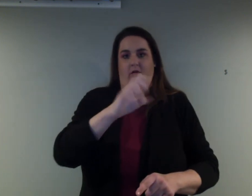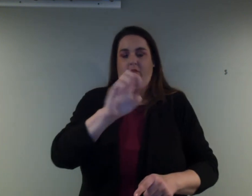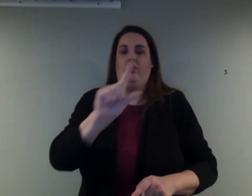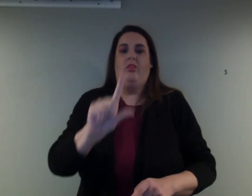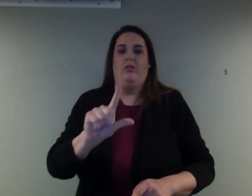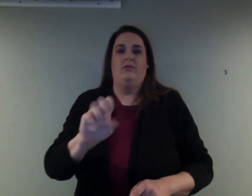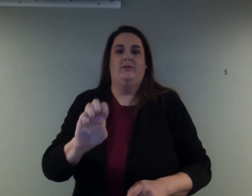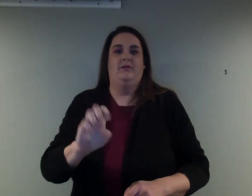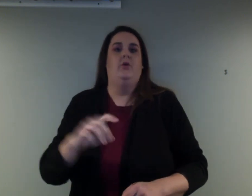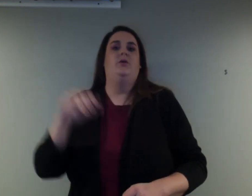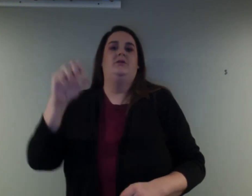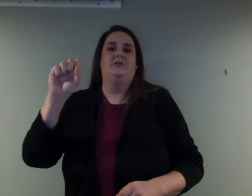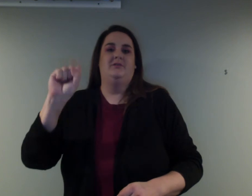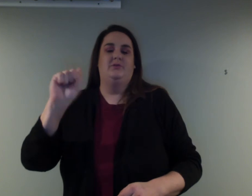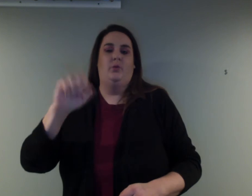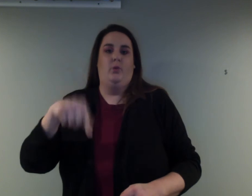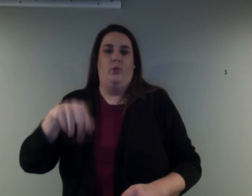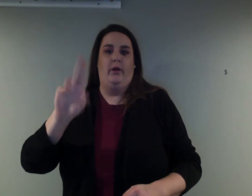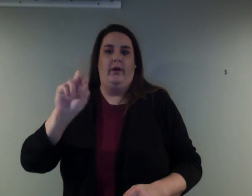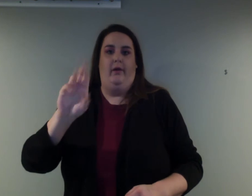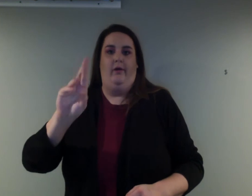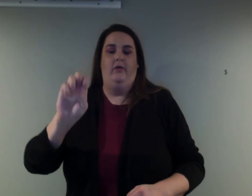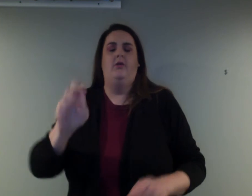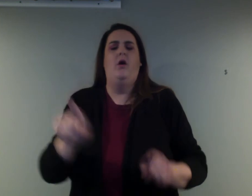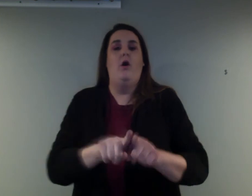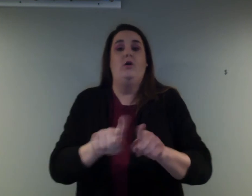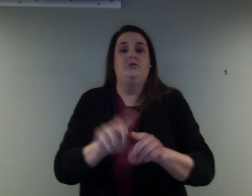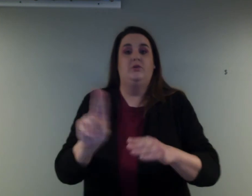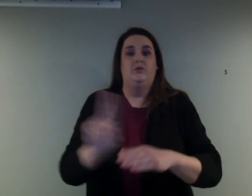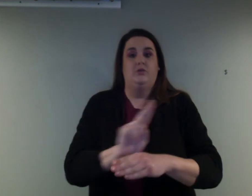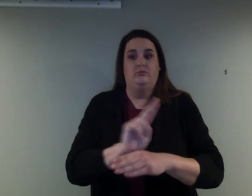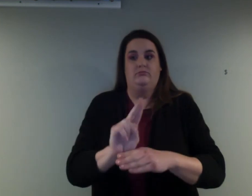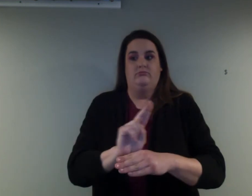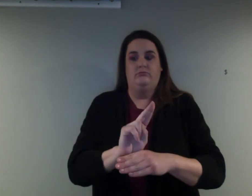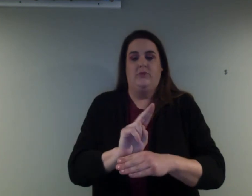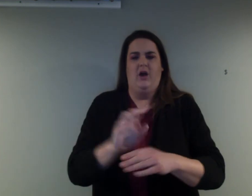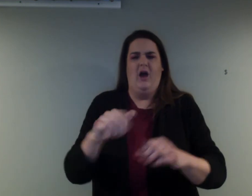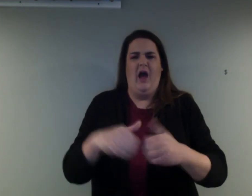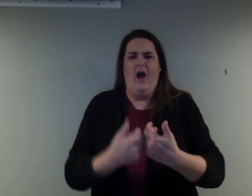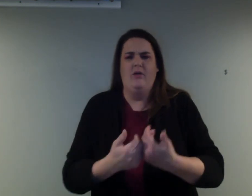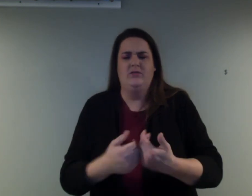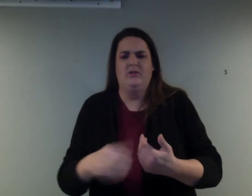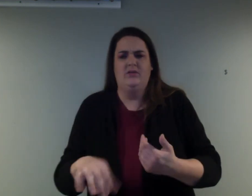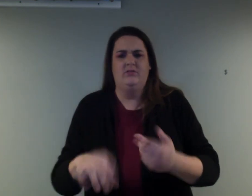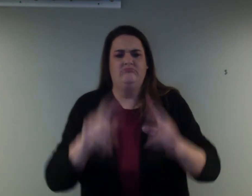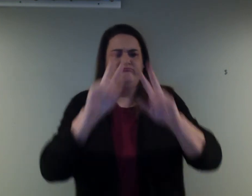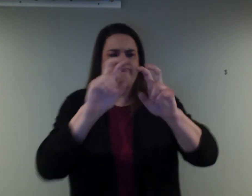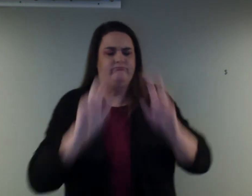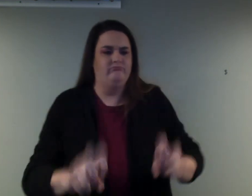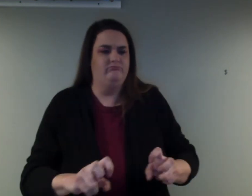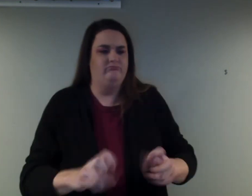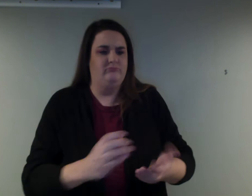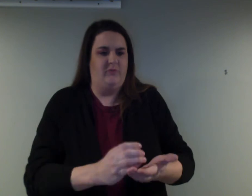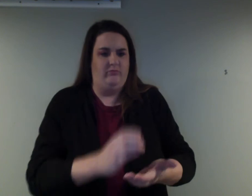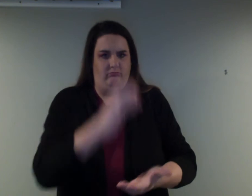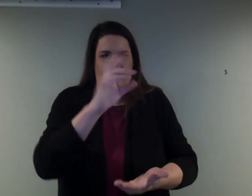a container and how to measure the area of a triangle. You might